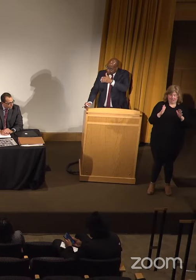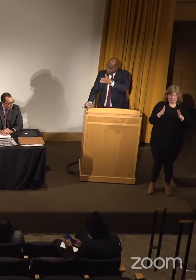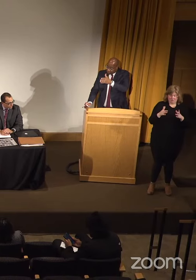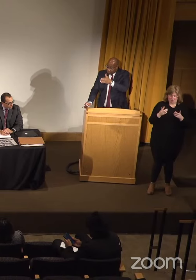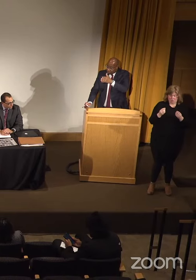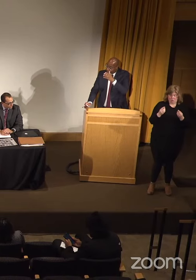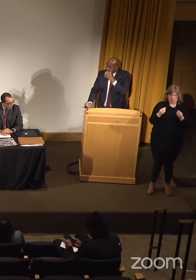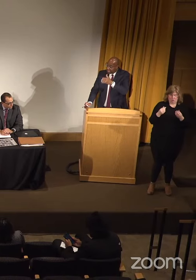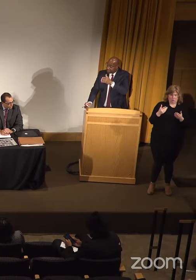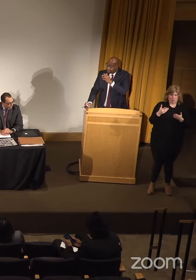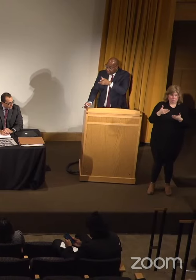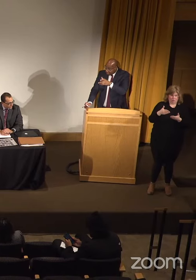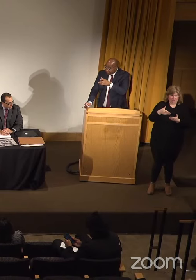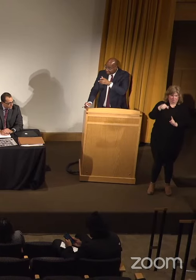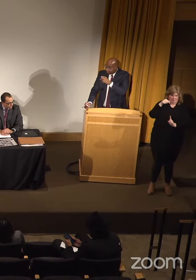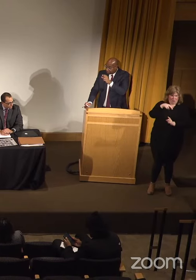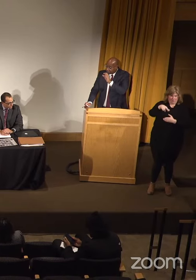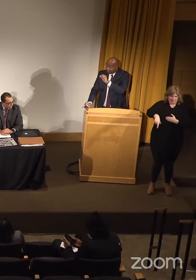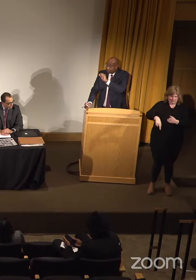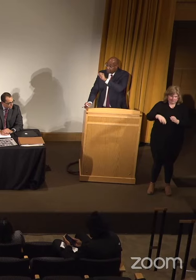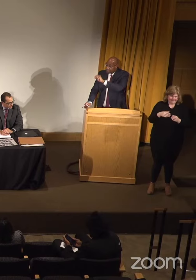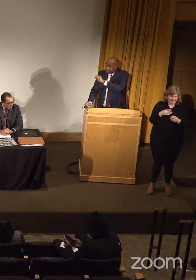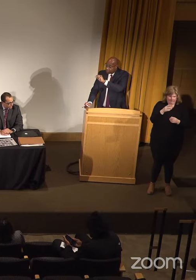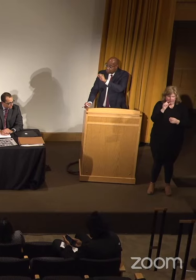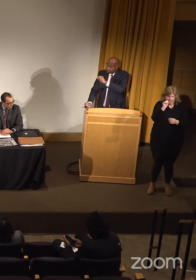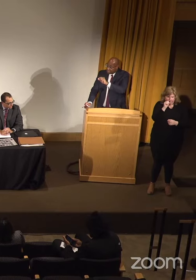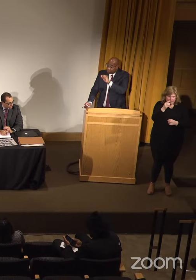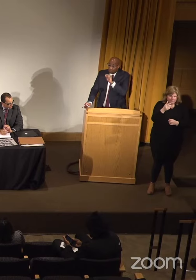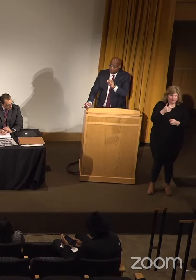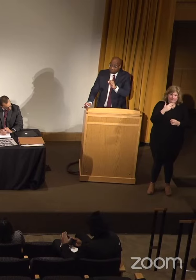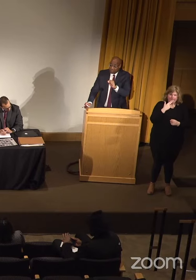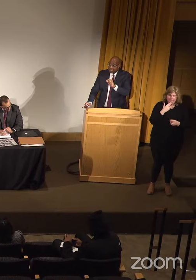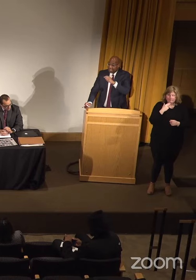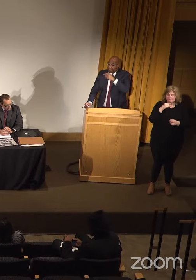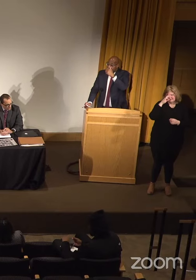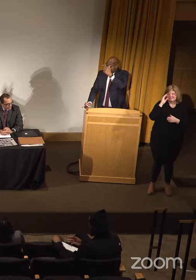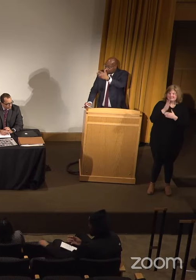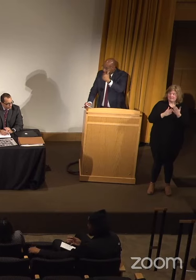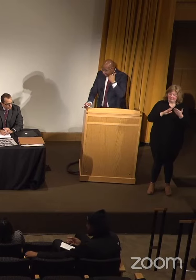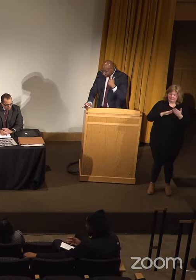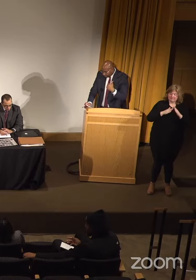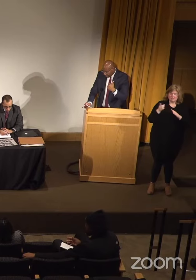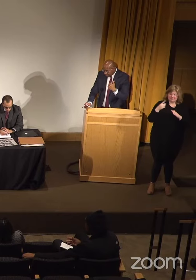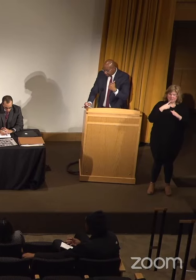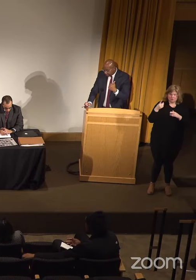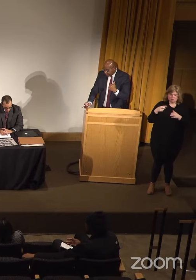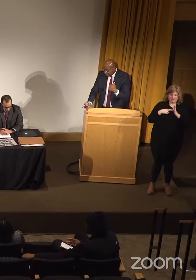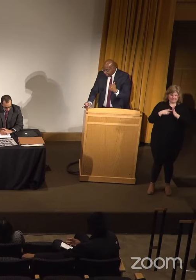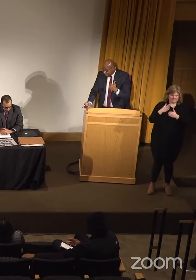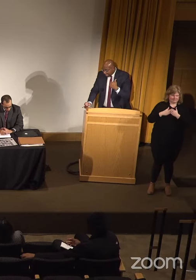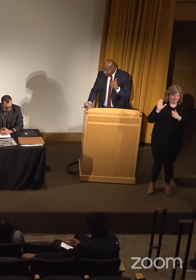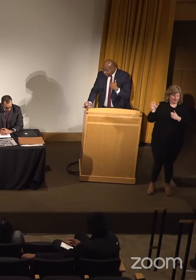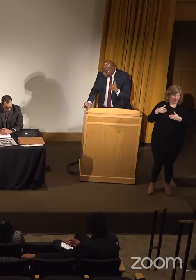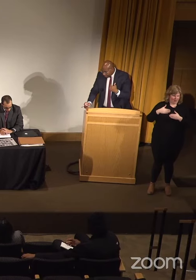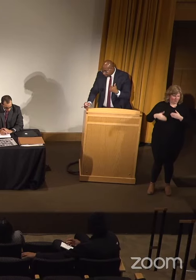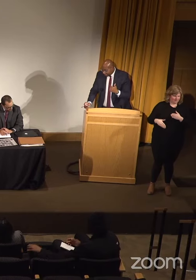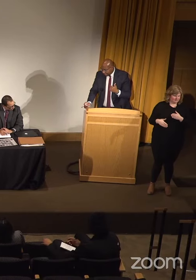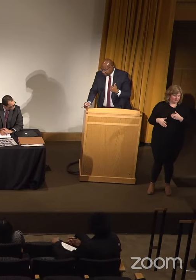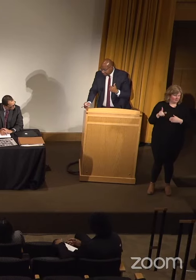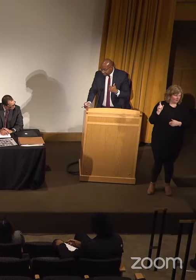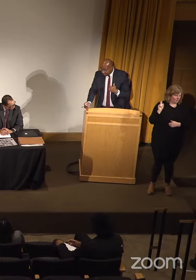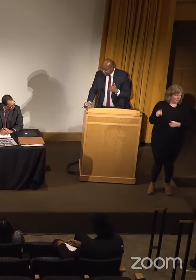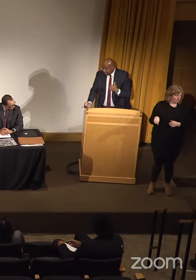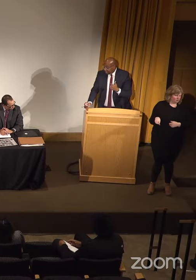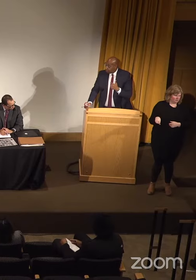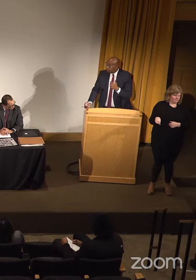And as I said, the gentlewoman provided some examples of some of the cities that you said you represented some of their outcomes. And the question